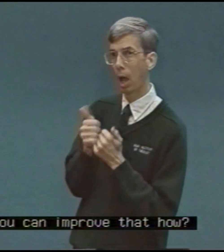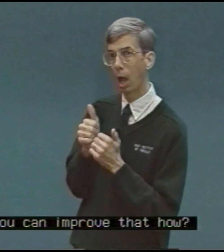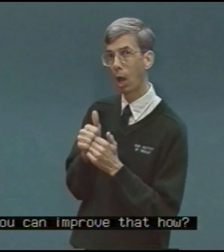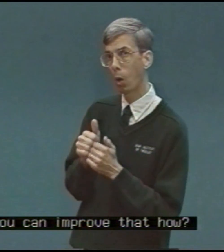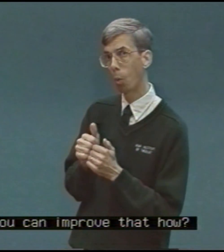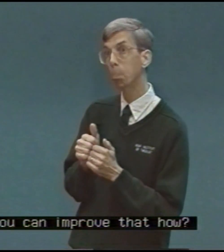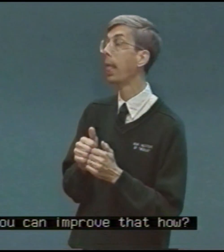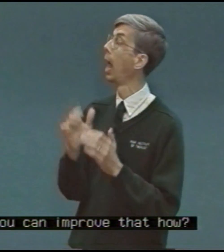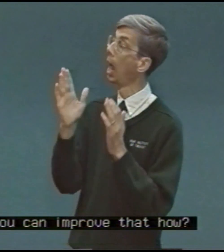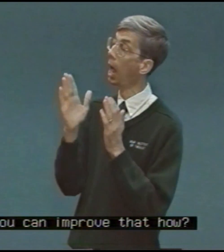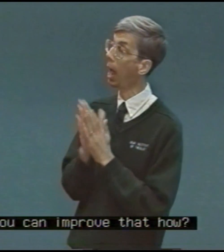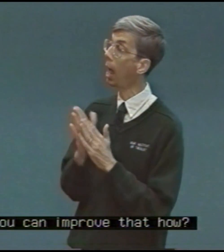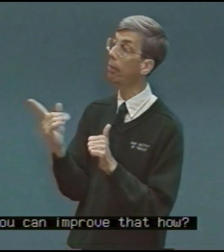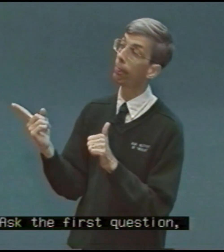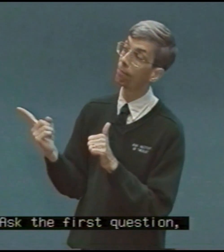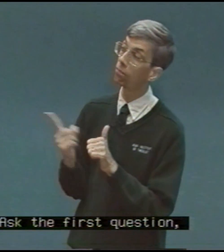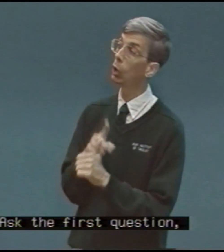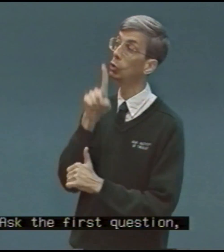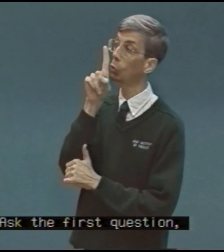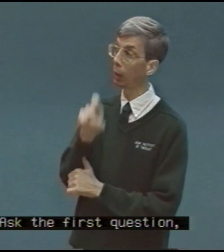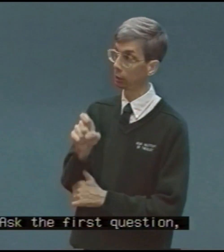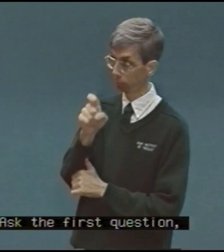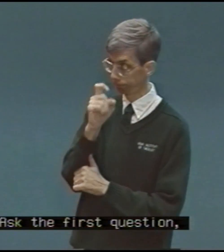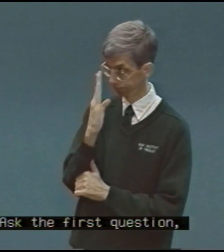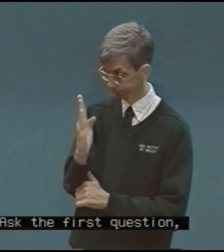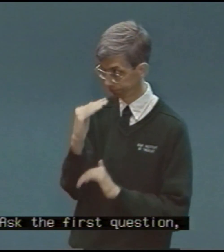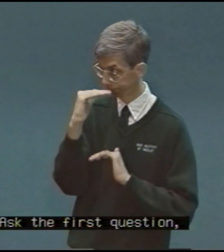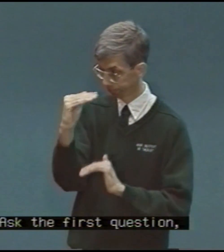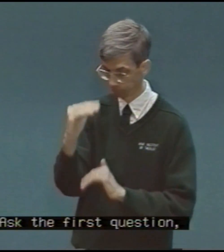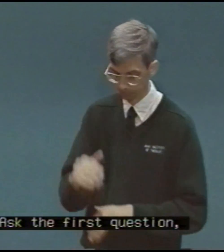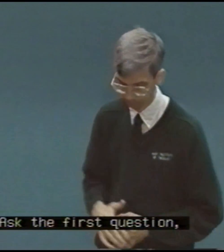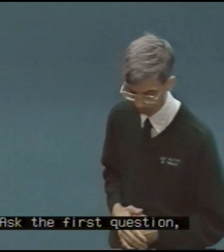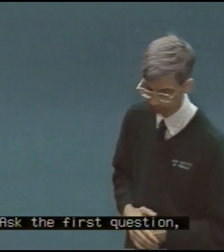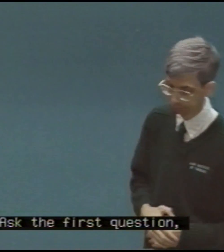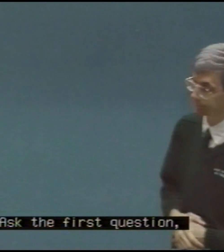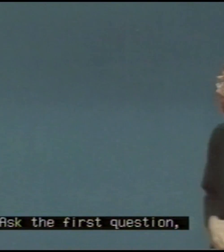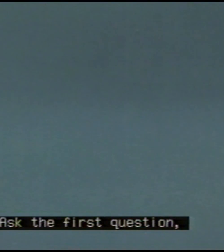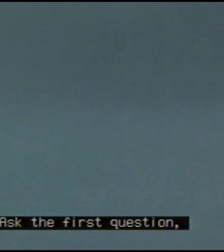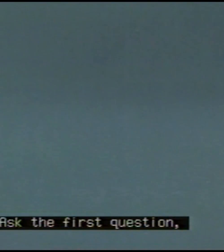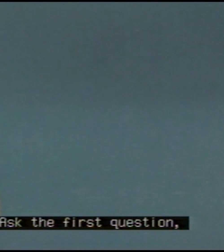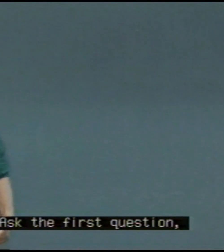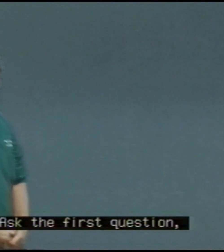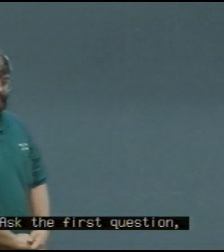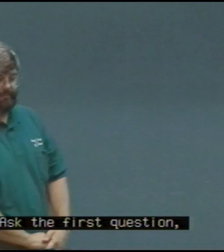You can improve that how. Ask the first question.